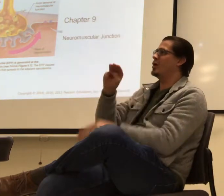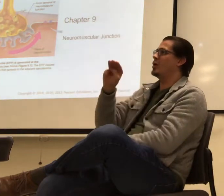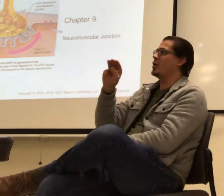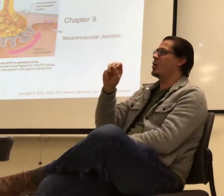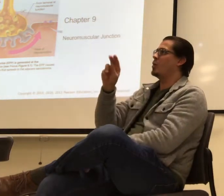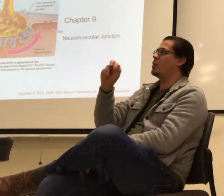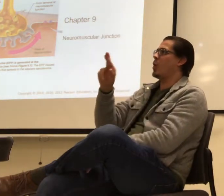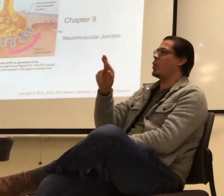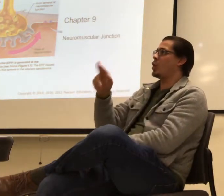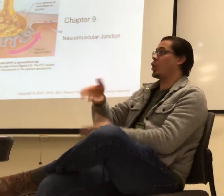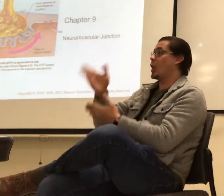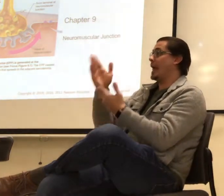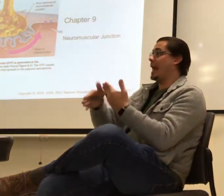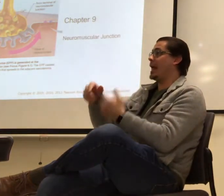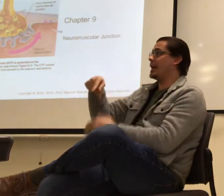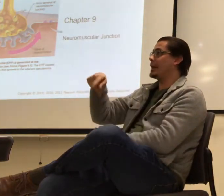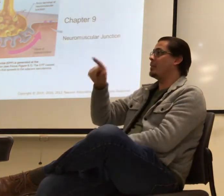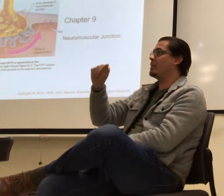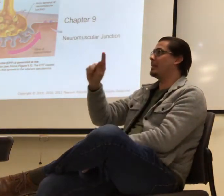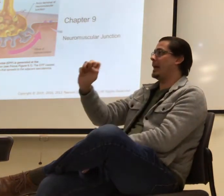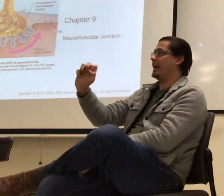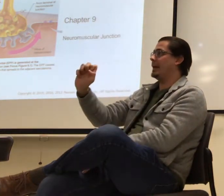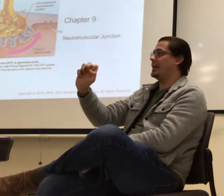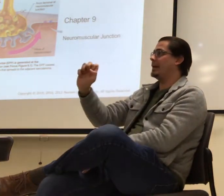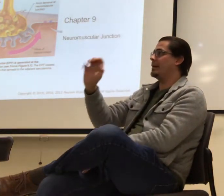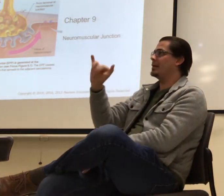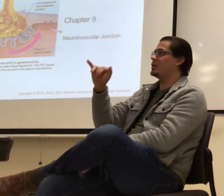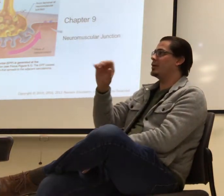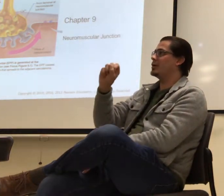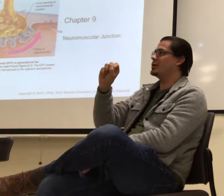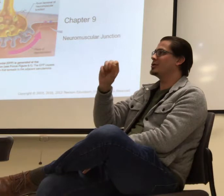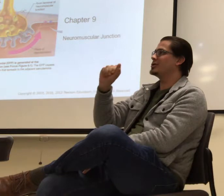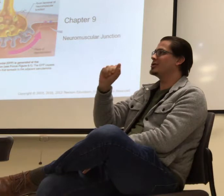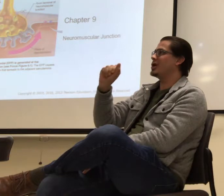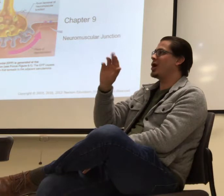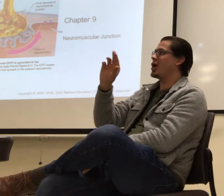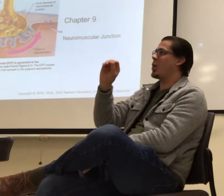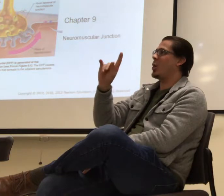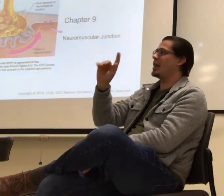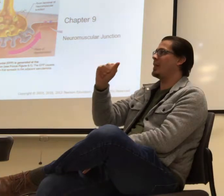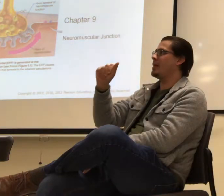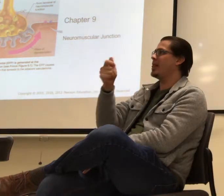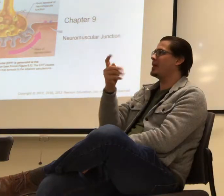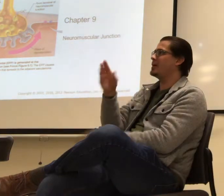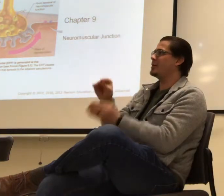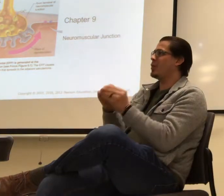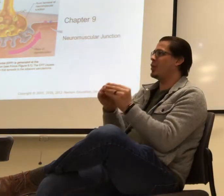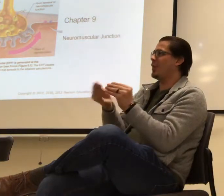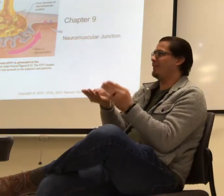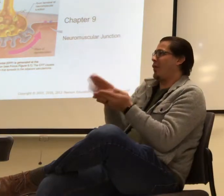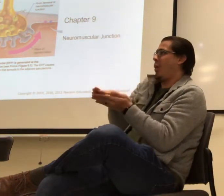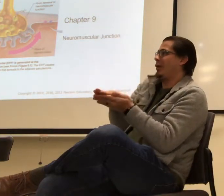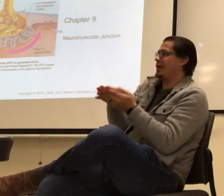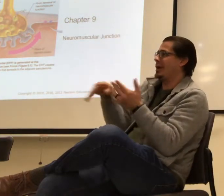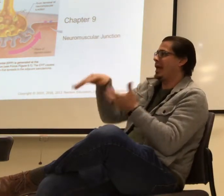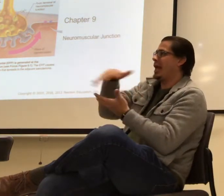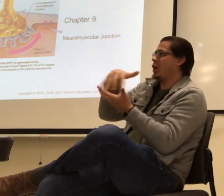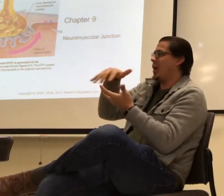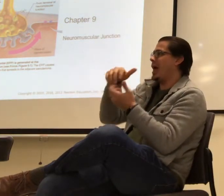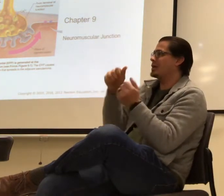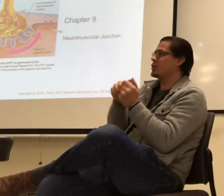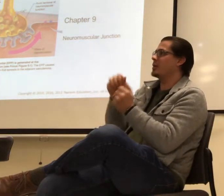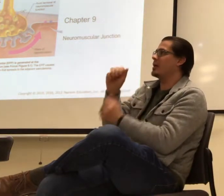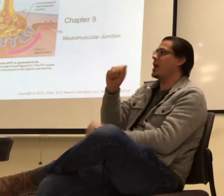end plate, the part where the sarcolemma is a little more folded, where it interacts with